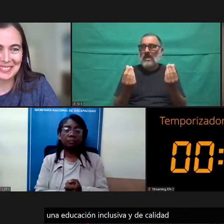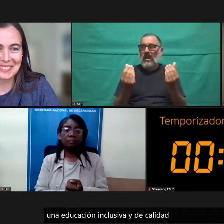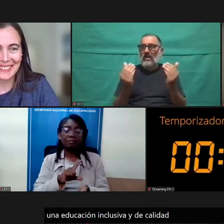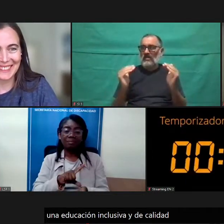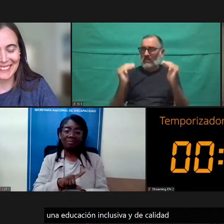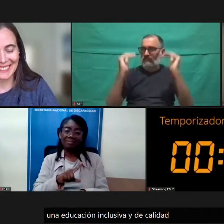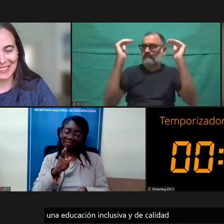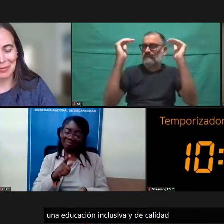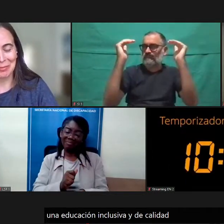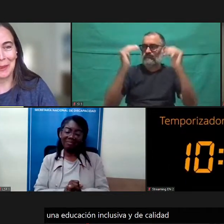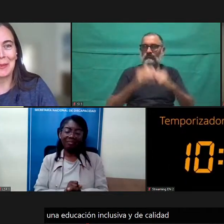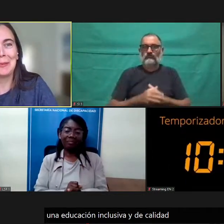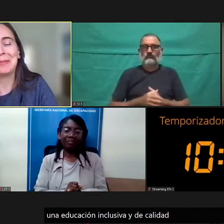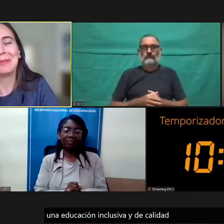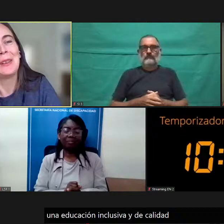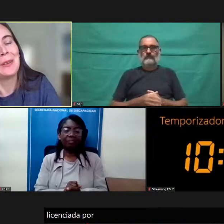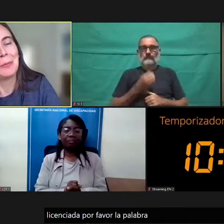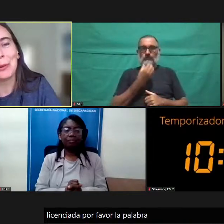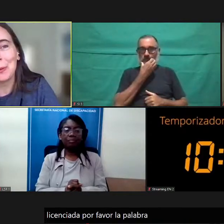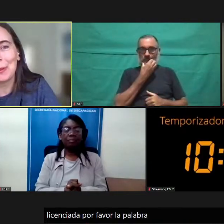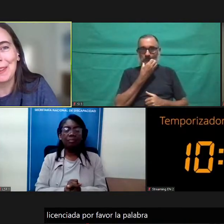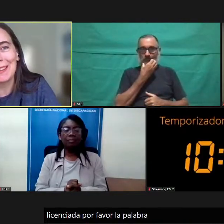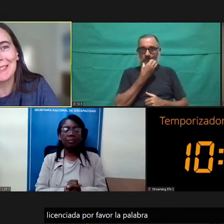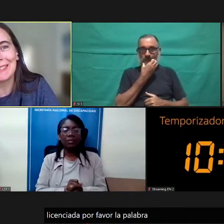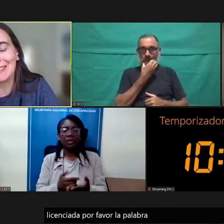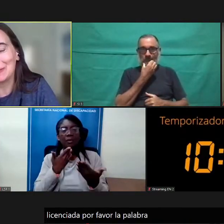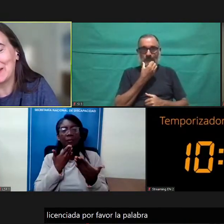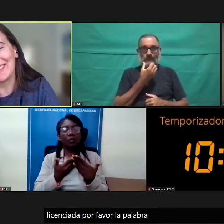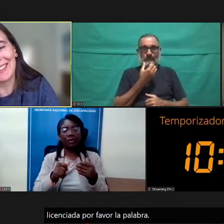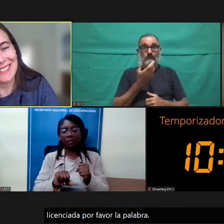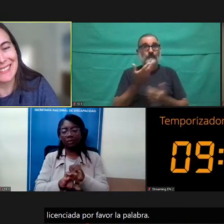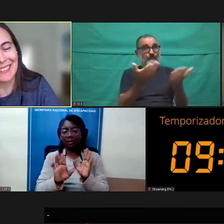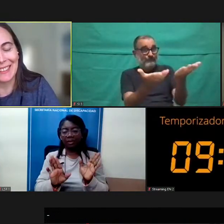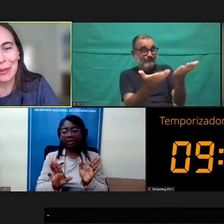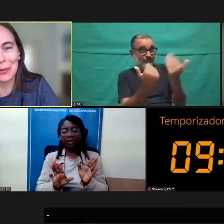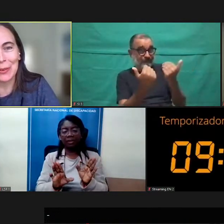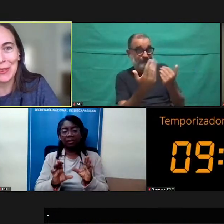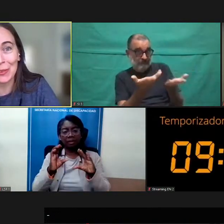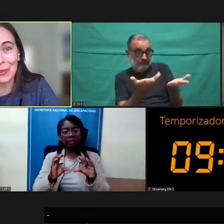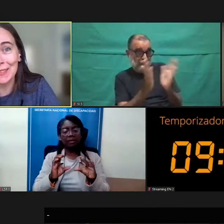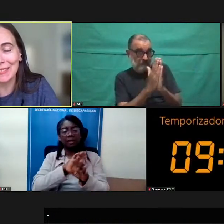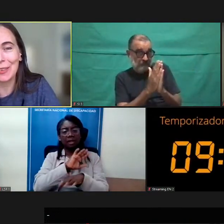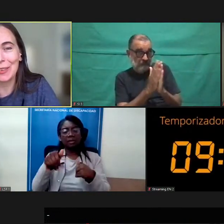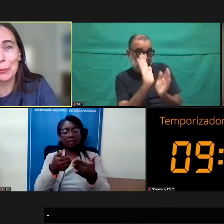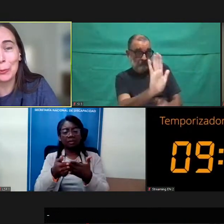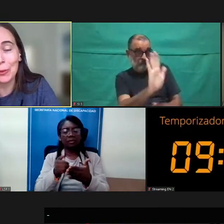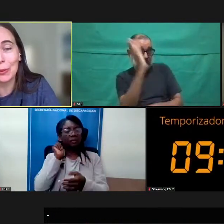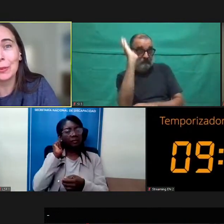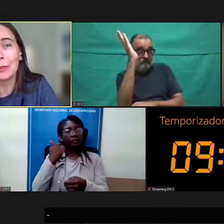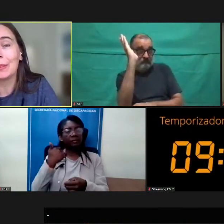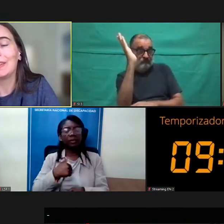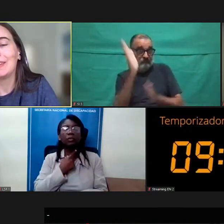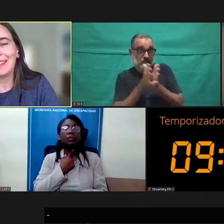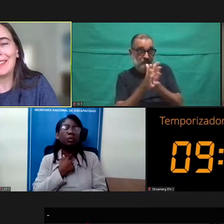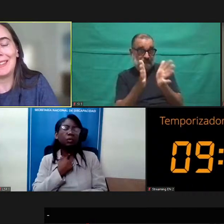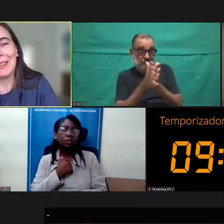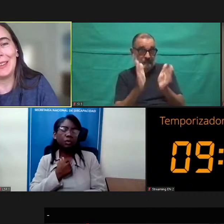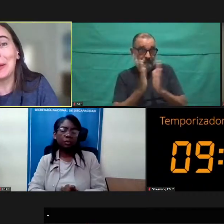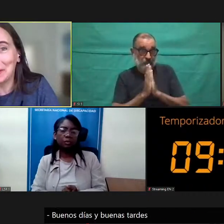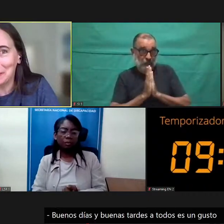so the floor is yours now well thank you good morning good afternoon